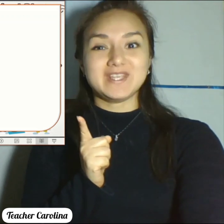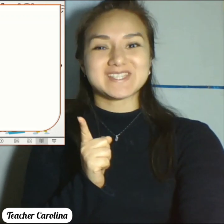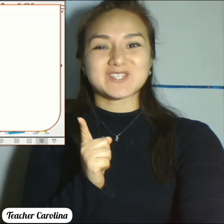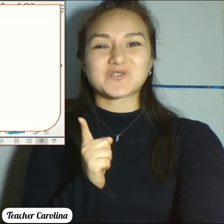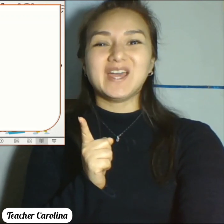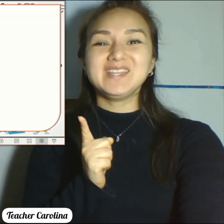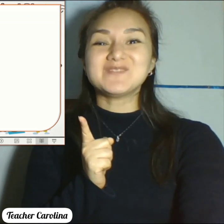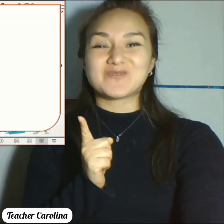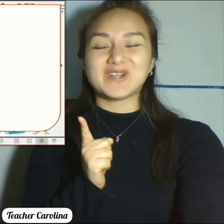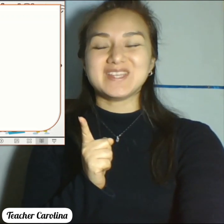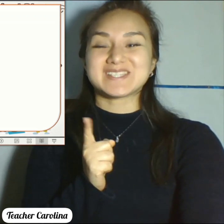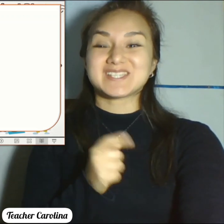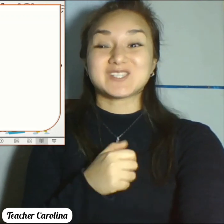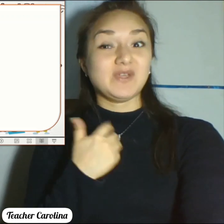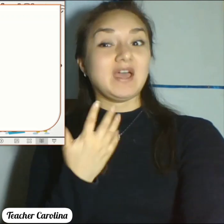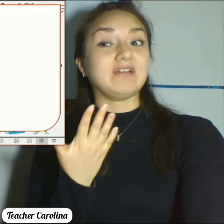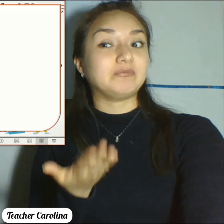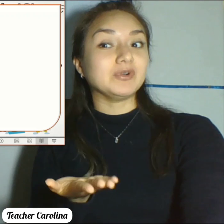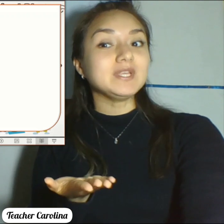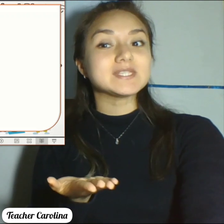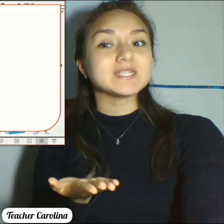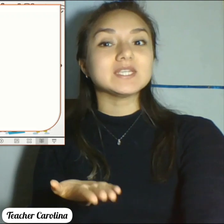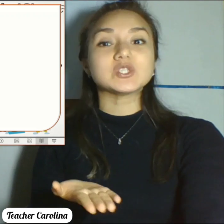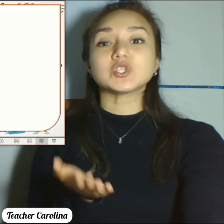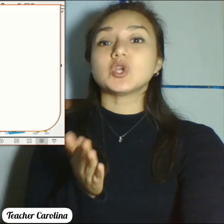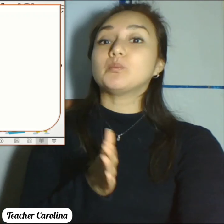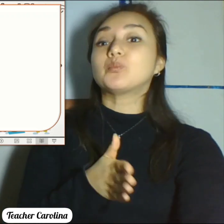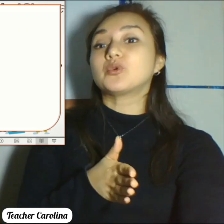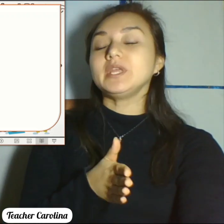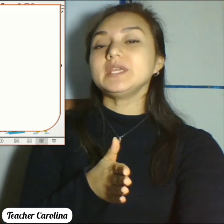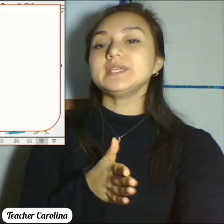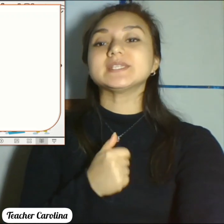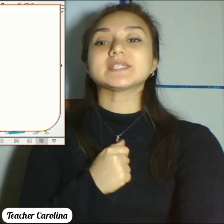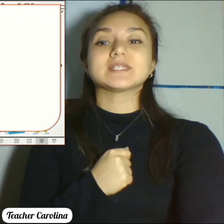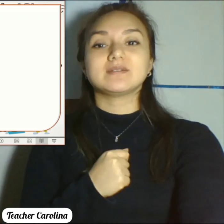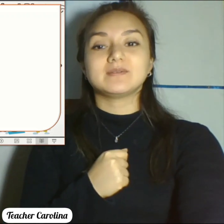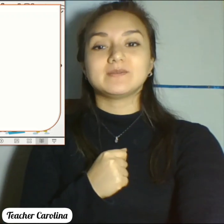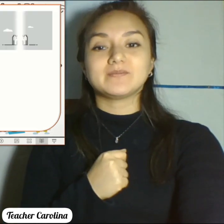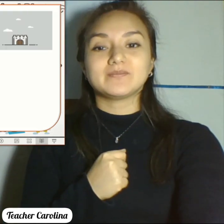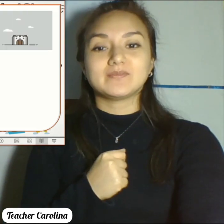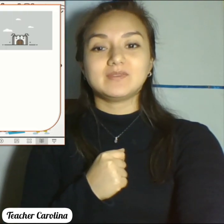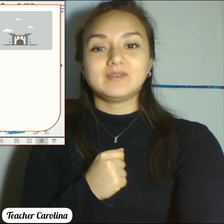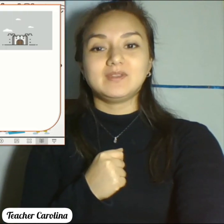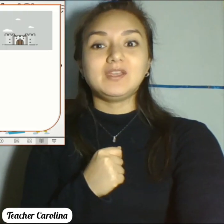prince, right? Prince. So we have princess, prince. In here,